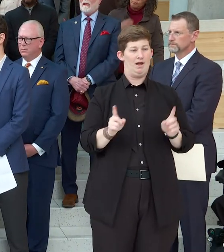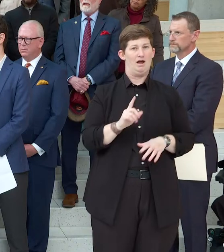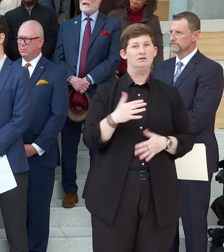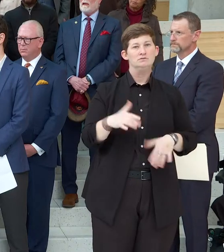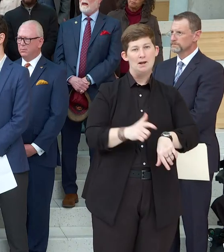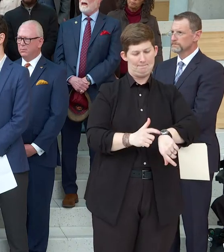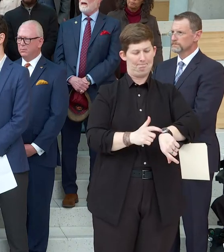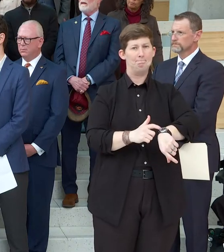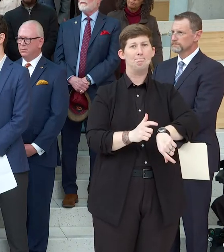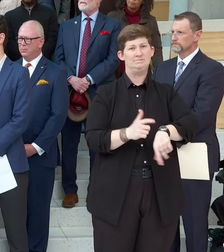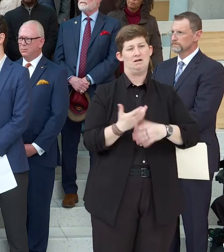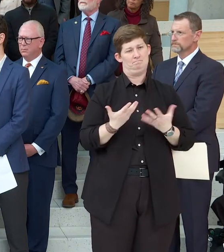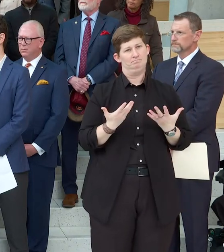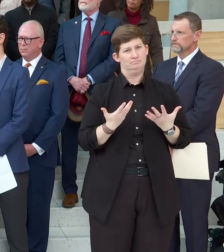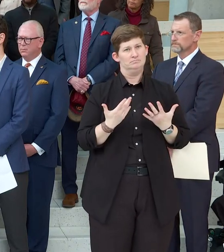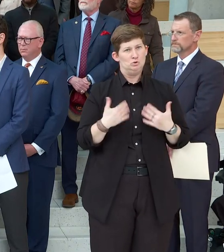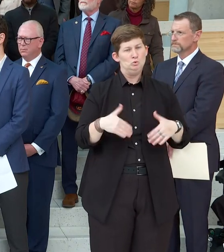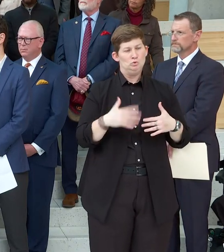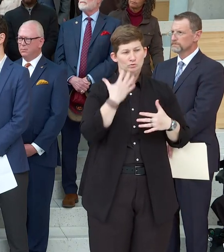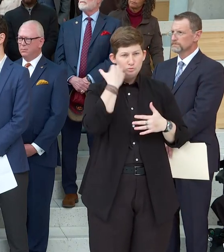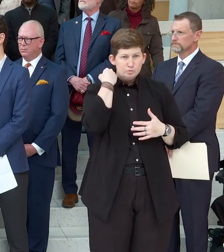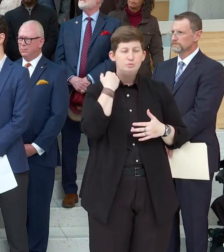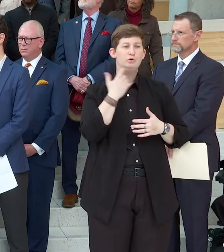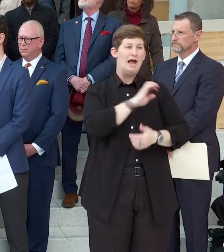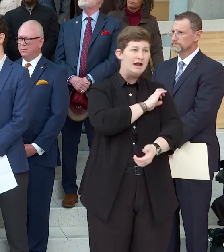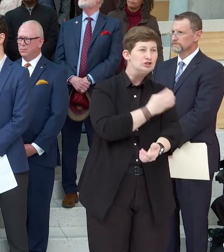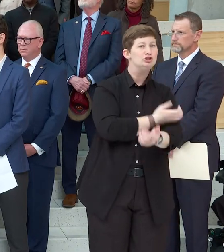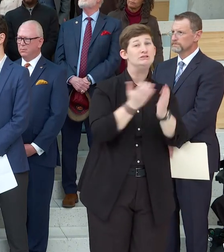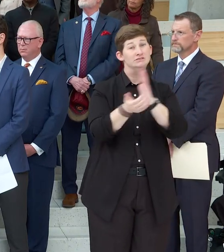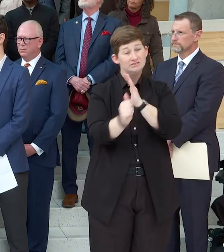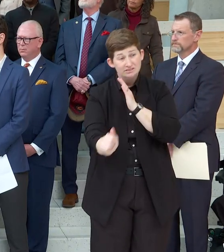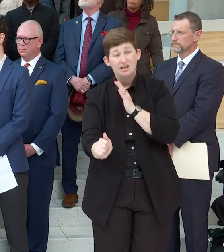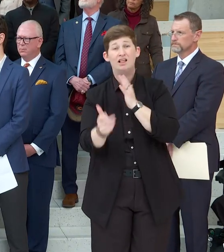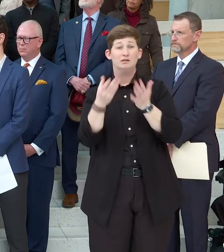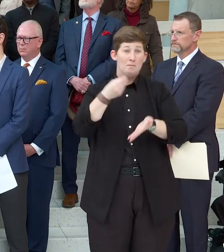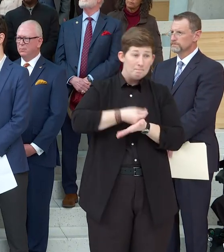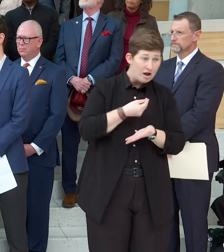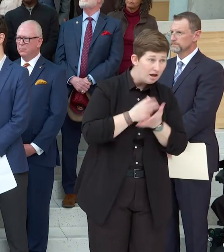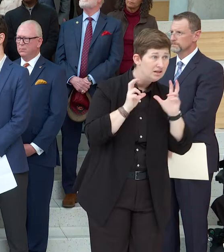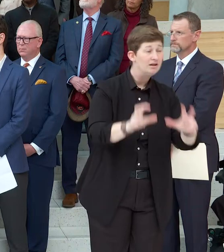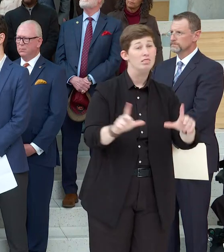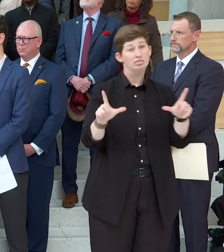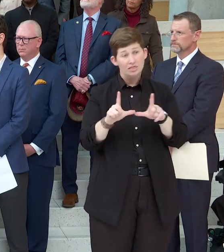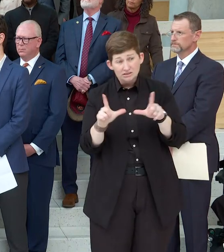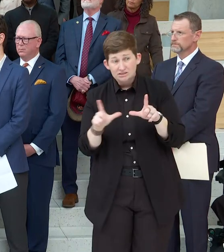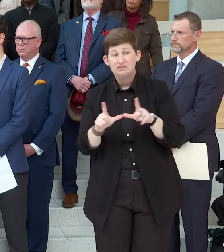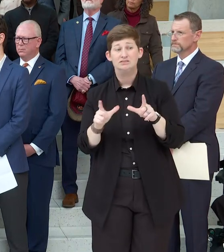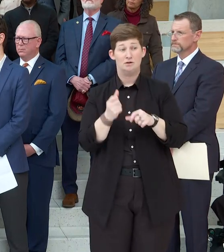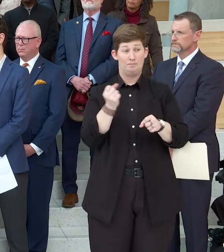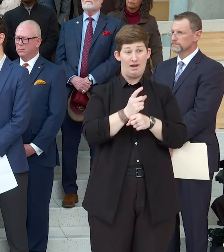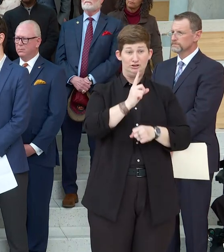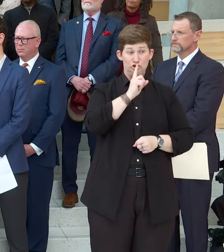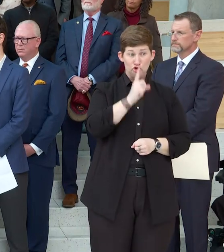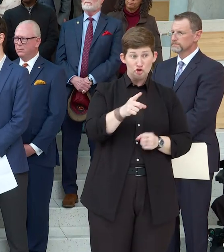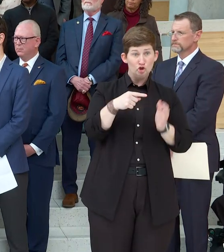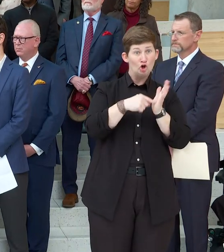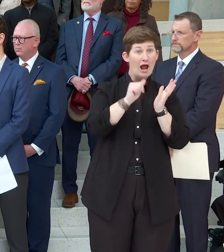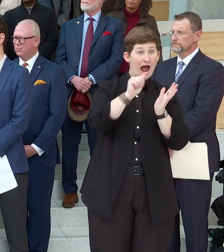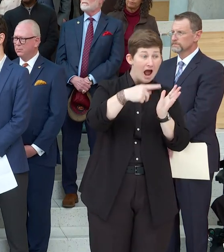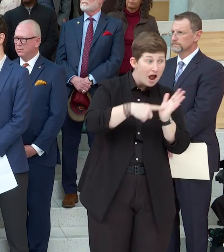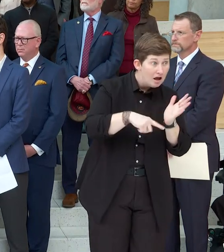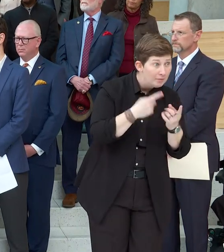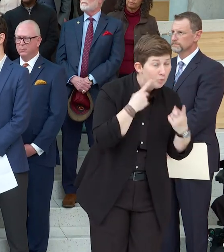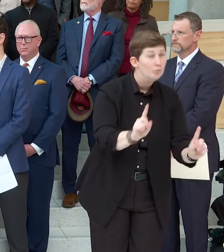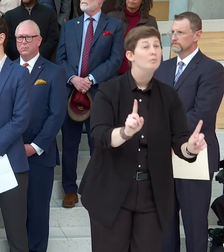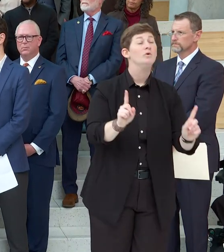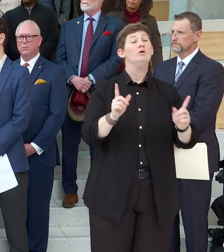and energy and skill and expertise and connection with the community is making sure those apps work for people with disabilities. iPhones